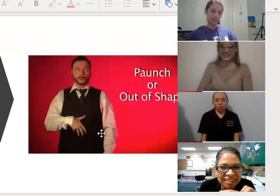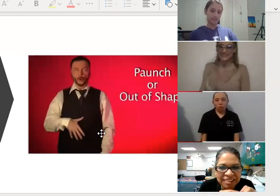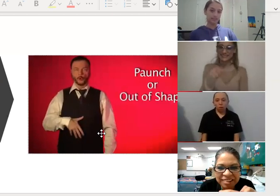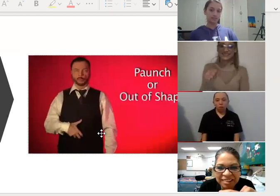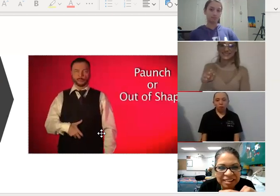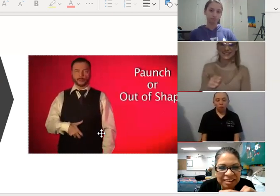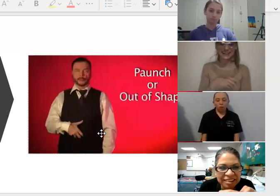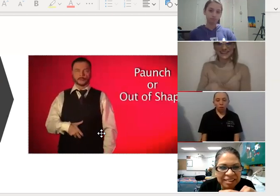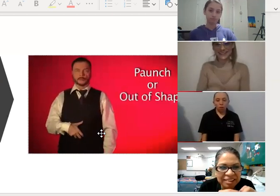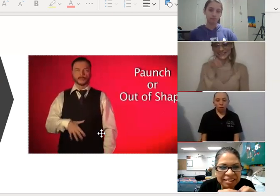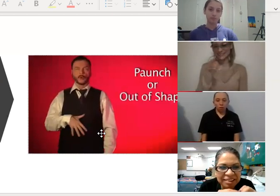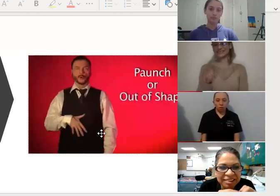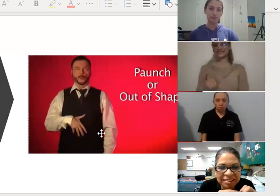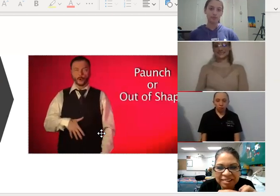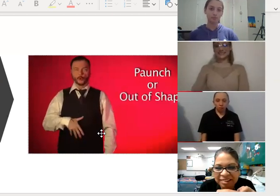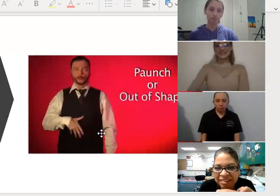belly.